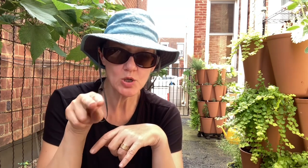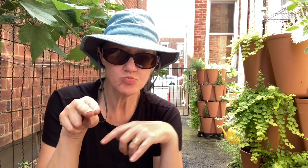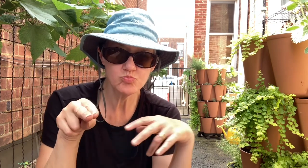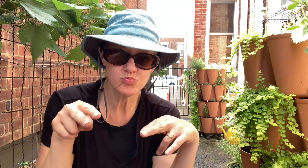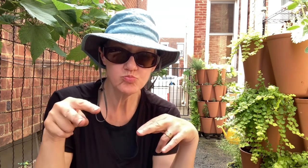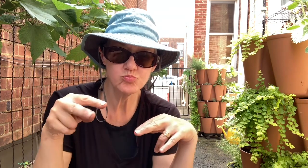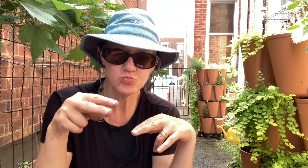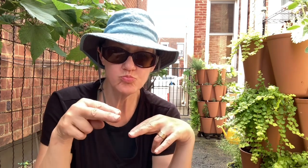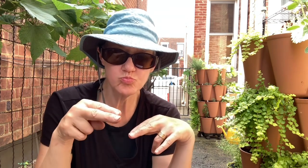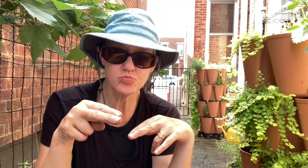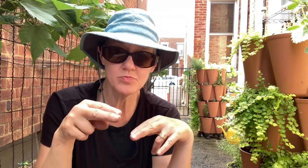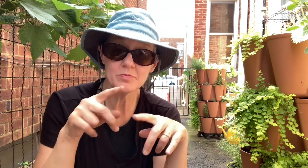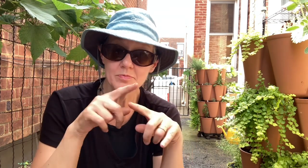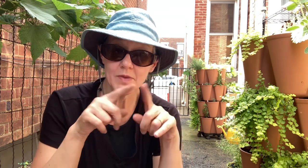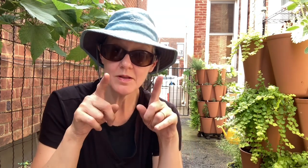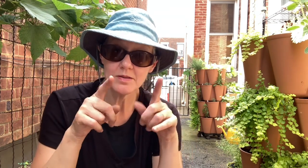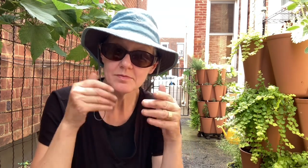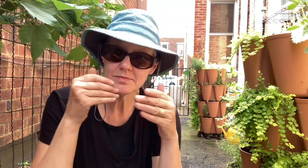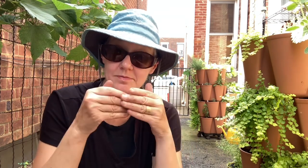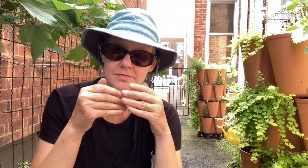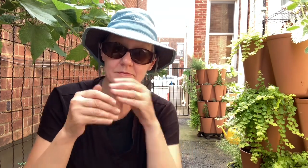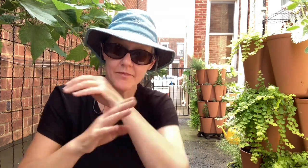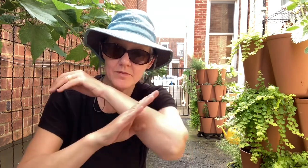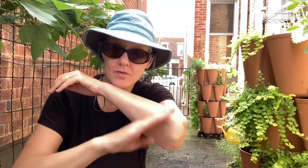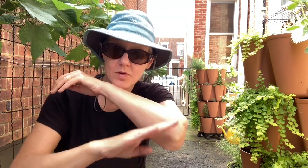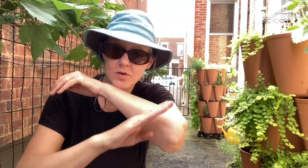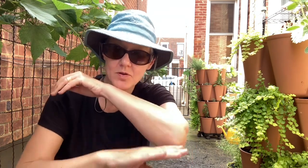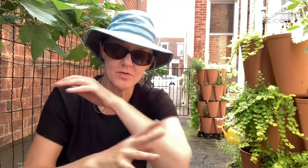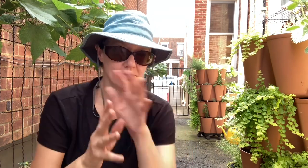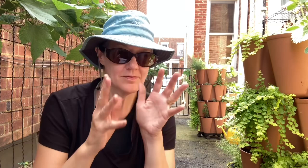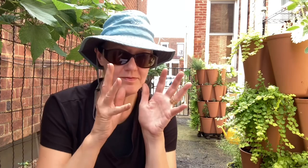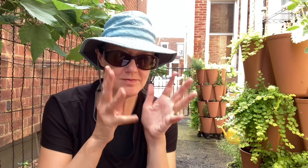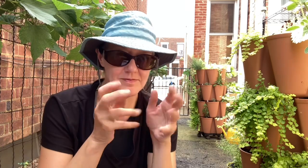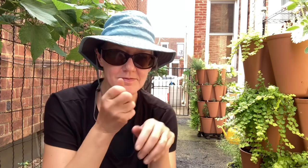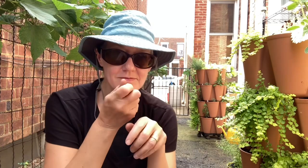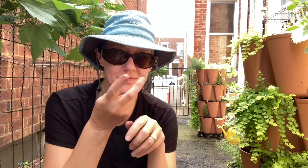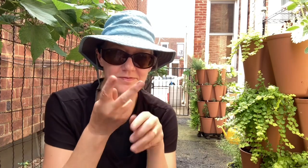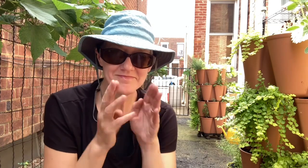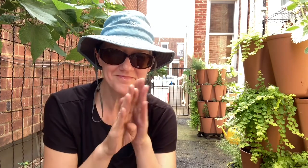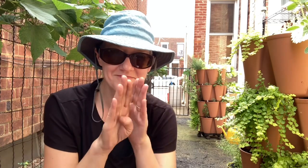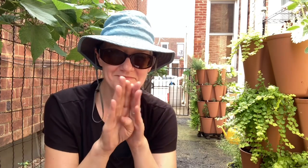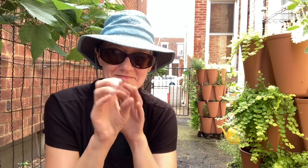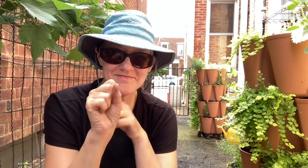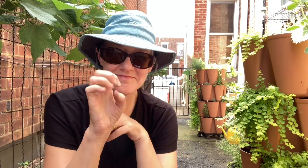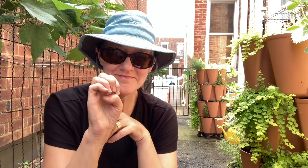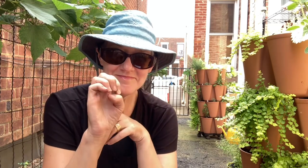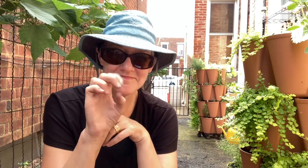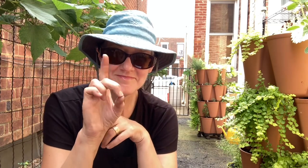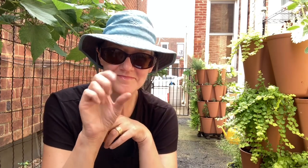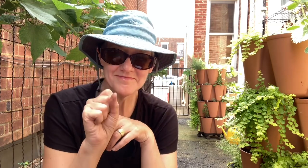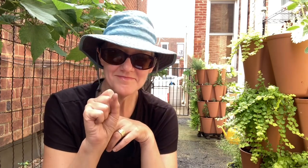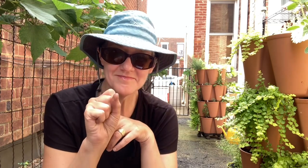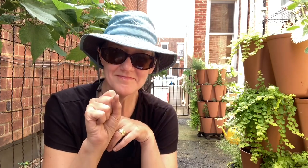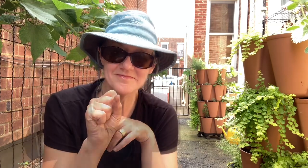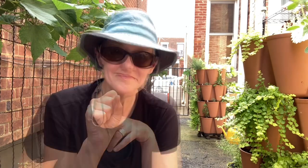looking stems. I cut those off. But near fall, I leave a few flowers to develop